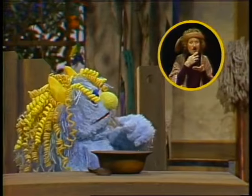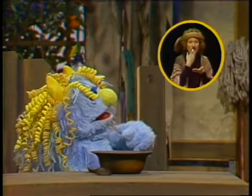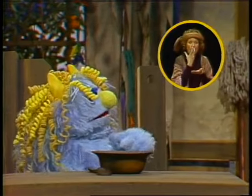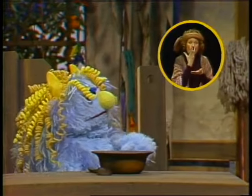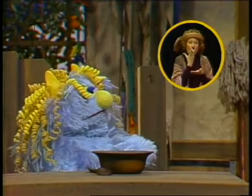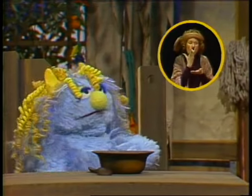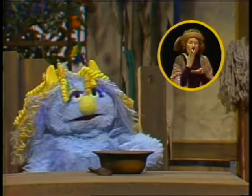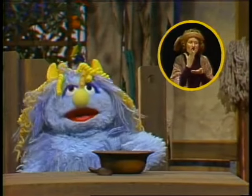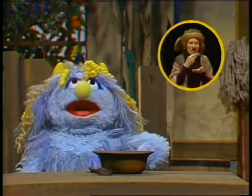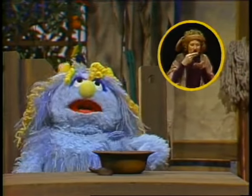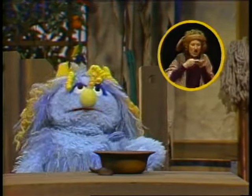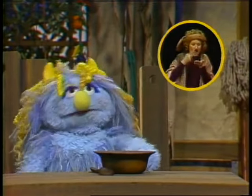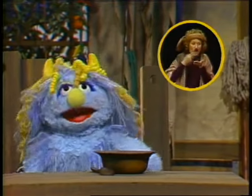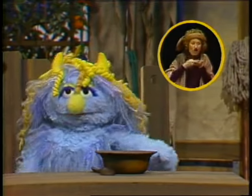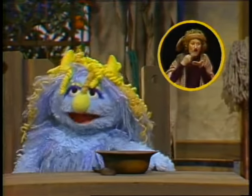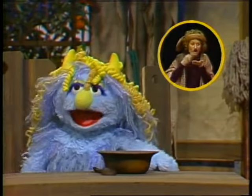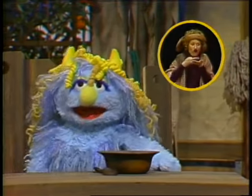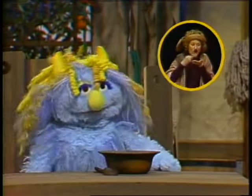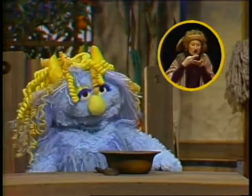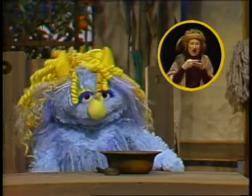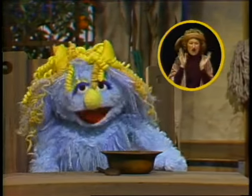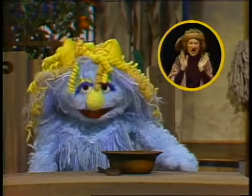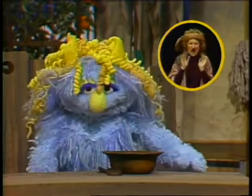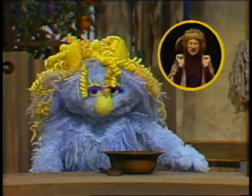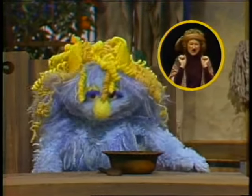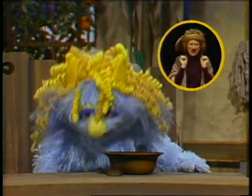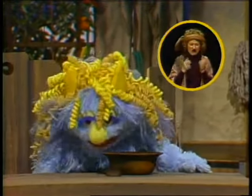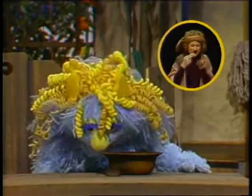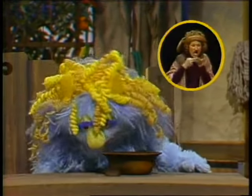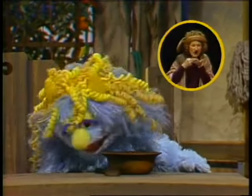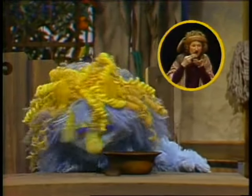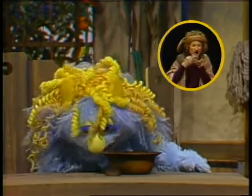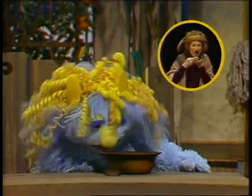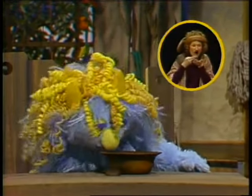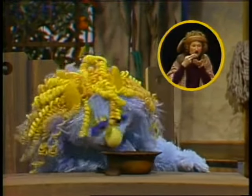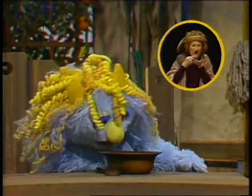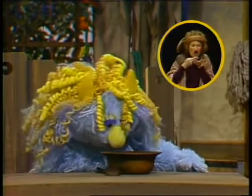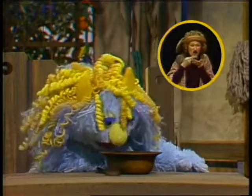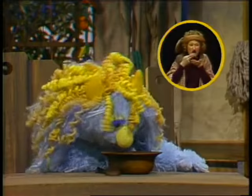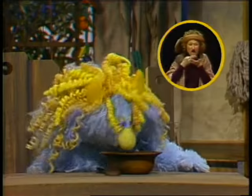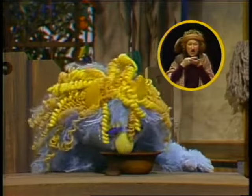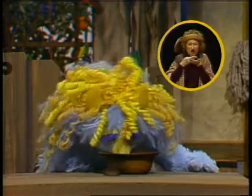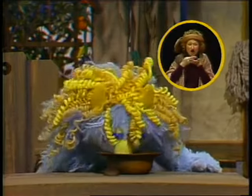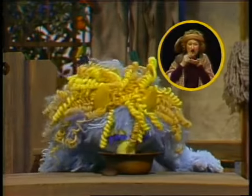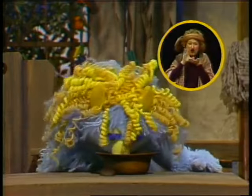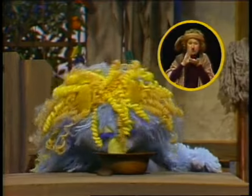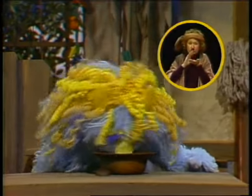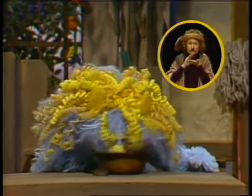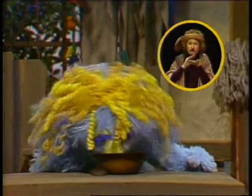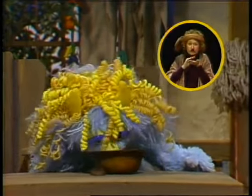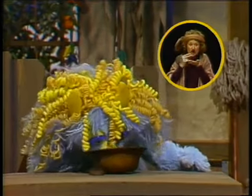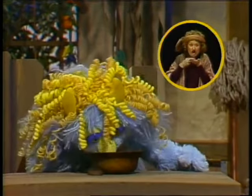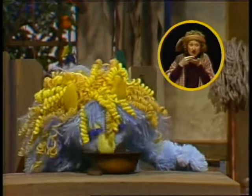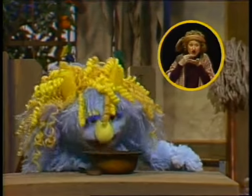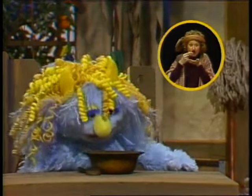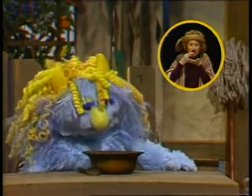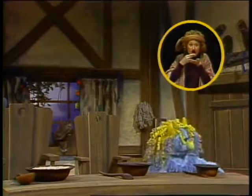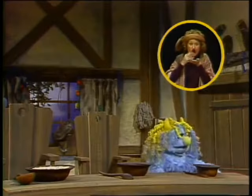she ate it all up. Wow, that's great! Mm.